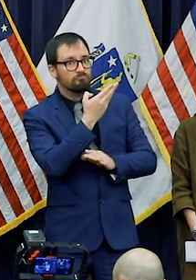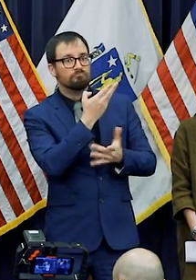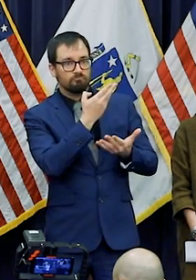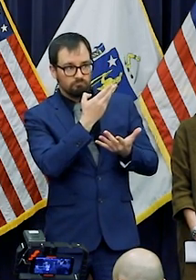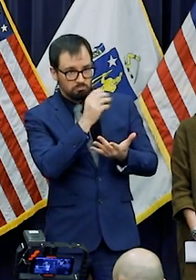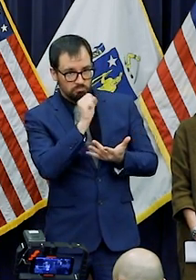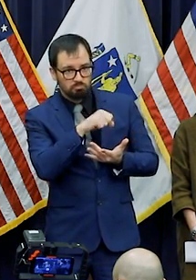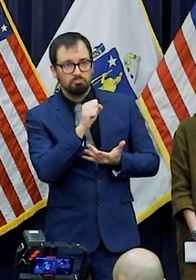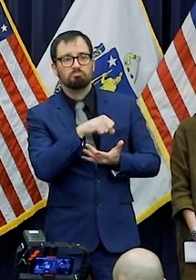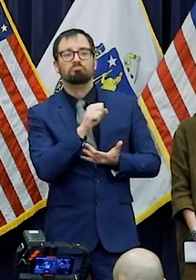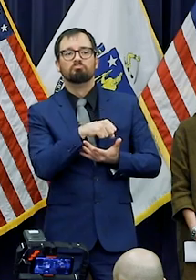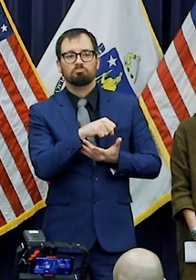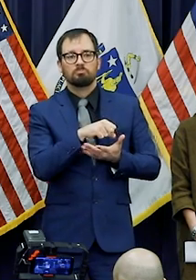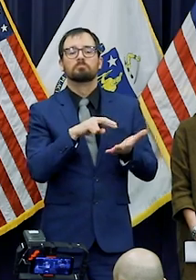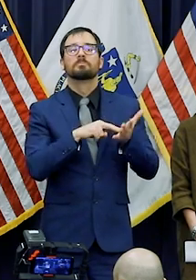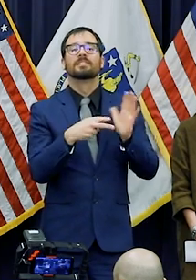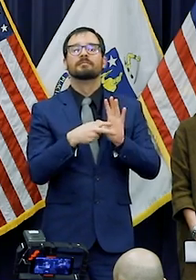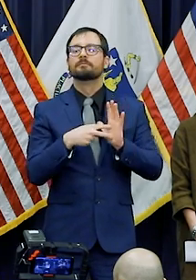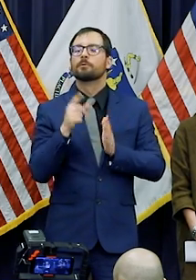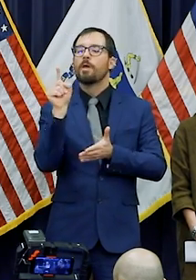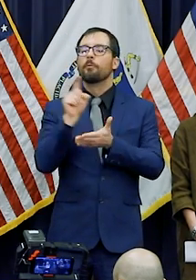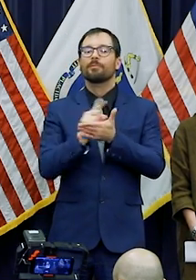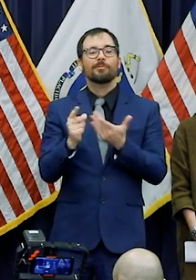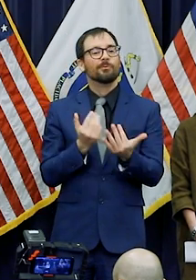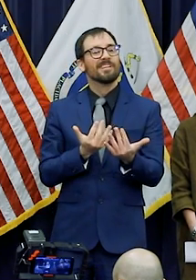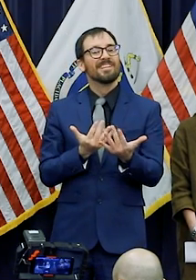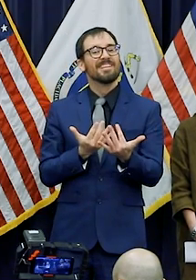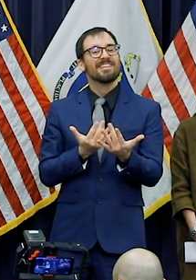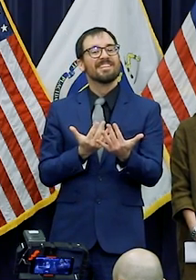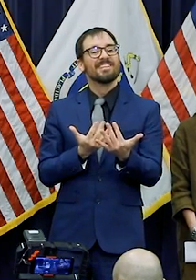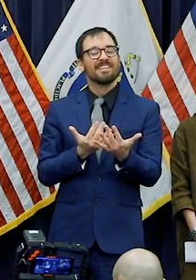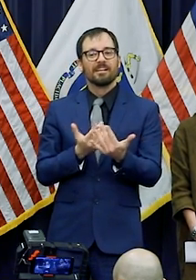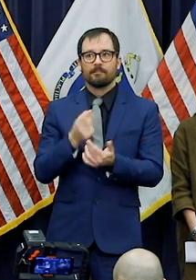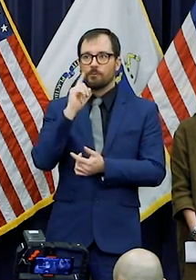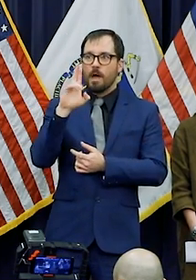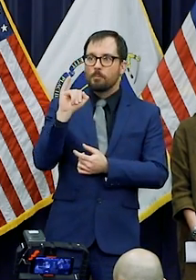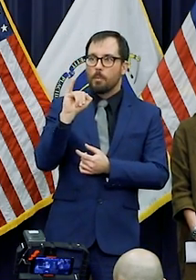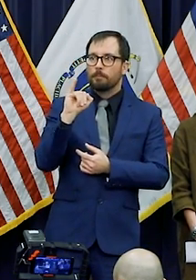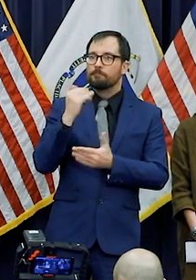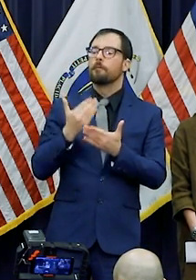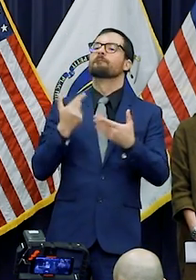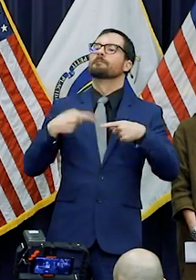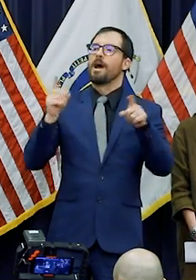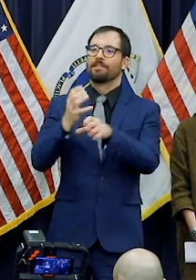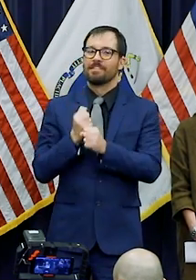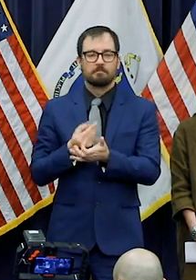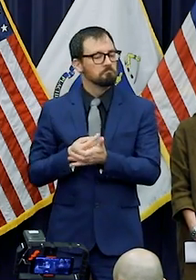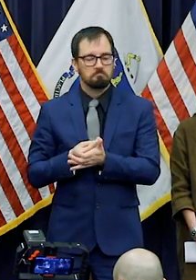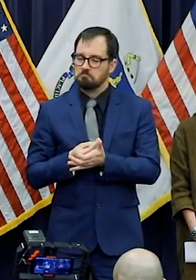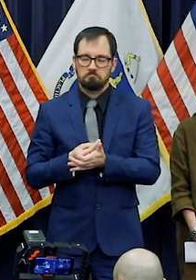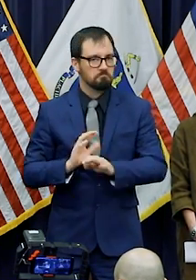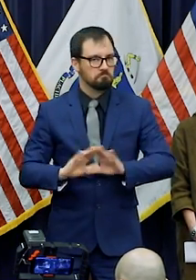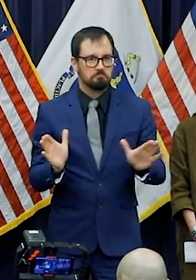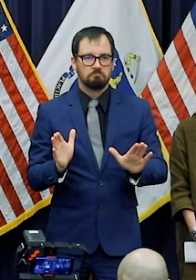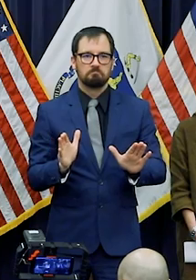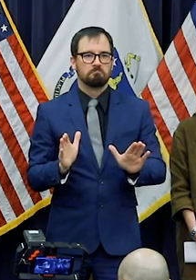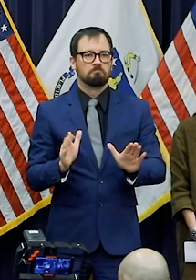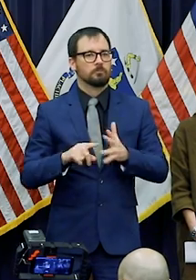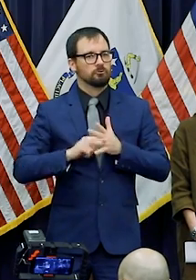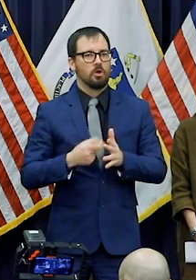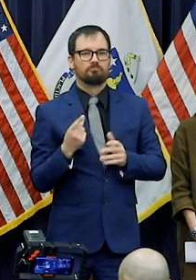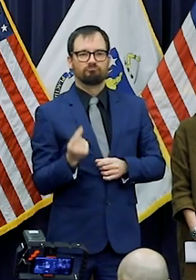for unemployment benefits. And we met with the legislative leadership yesterday to discuss this and several other short-term